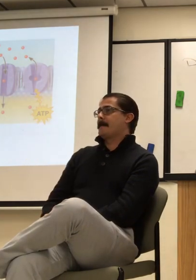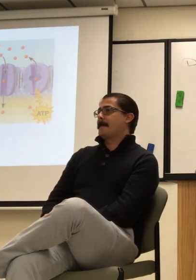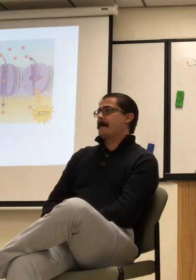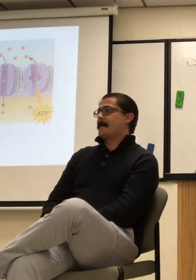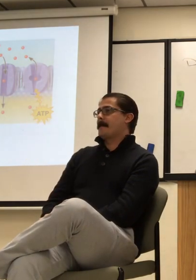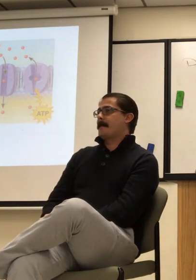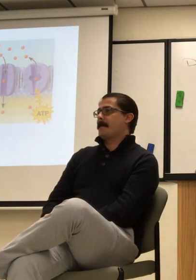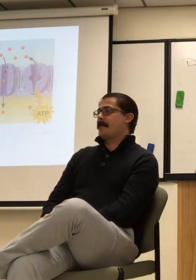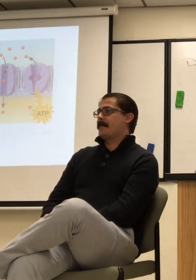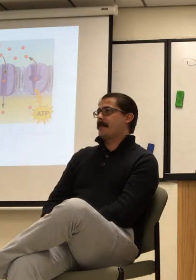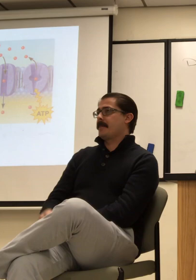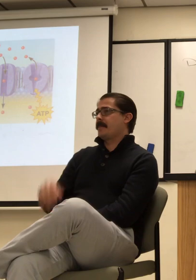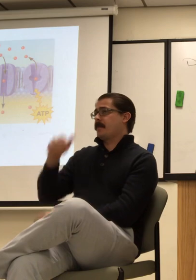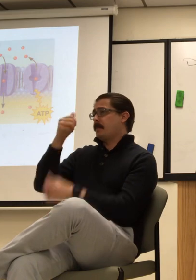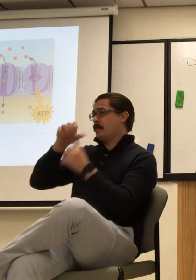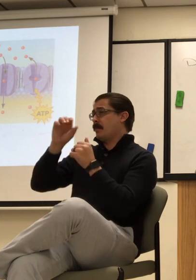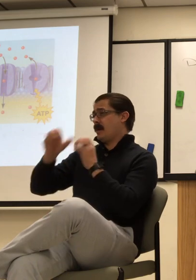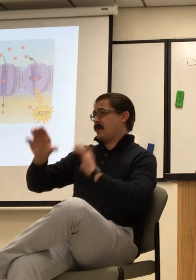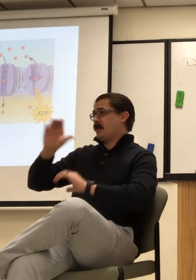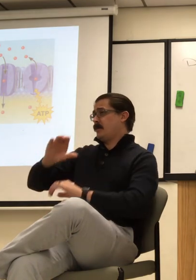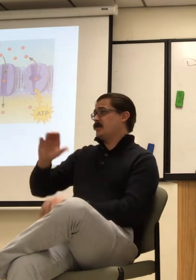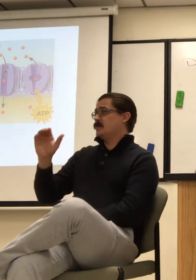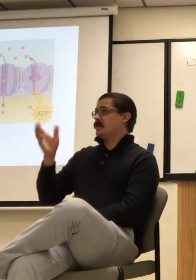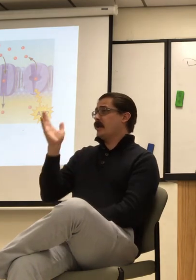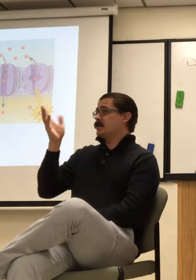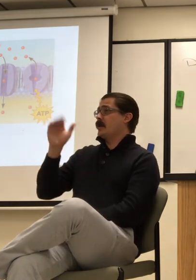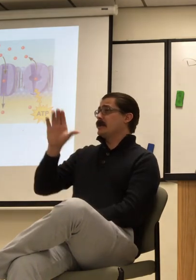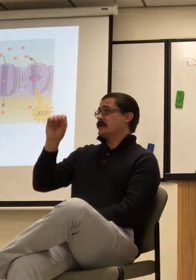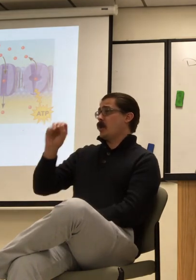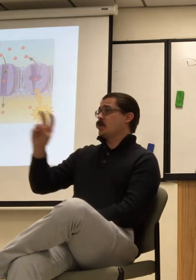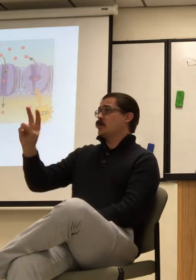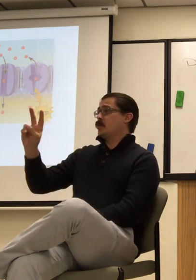I taught other things in that chemistry lecture, like CO2,